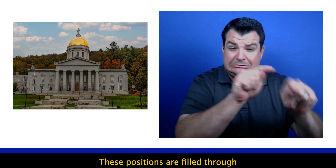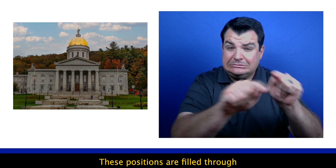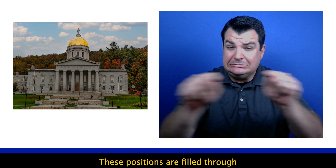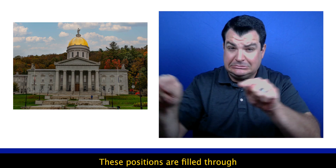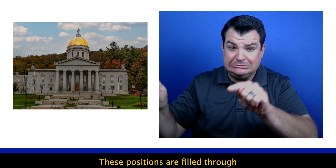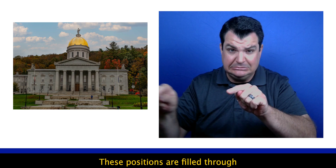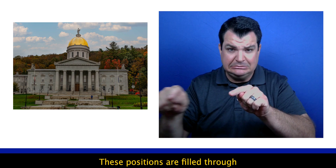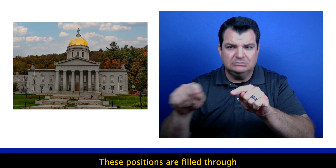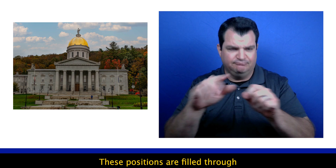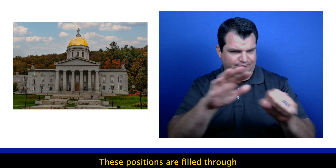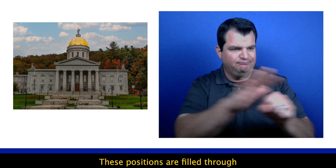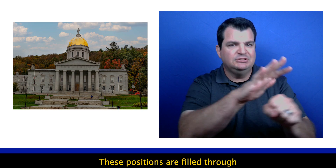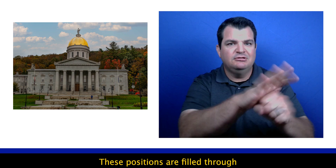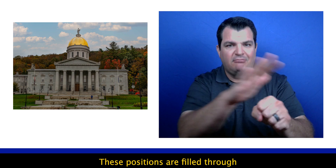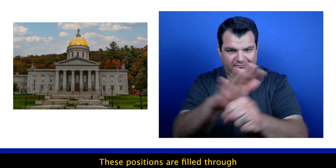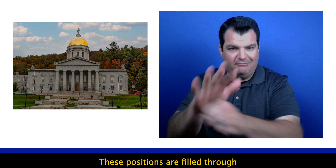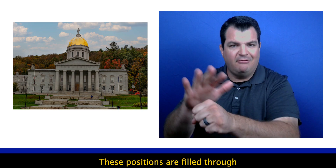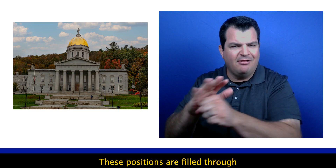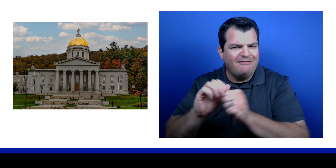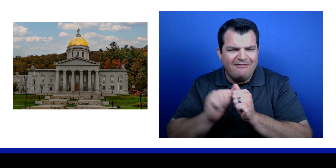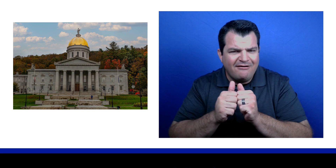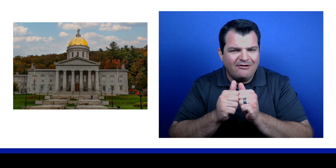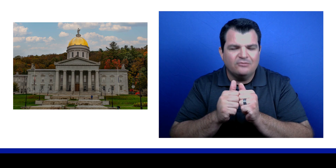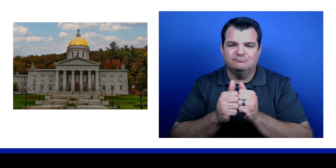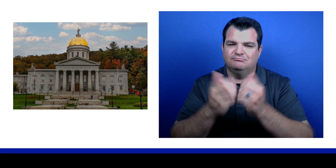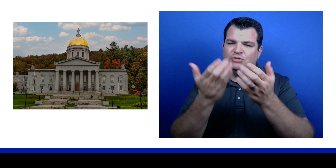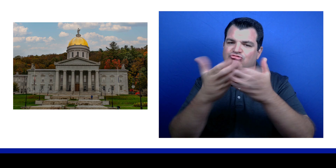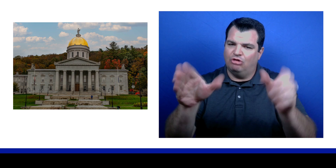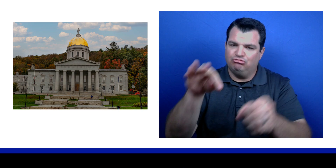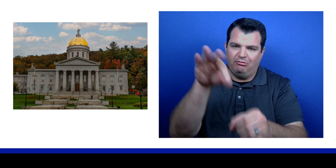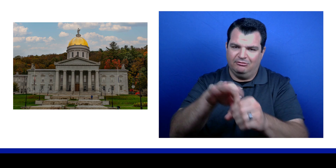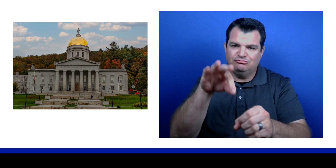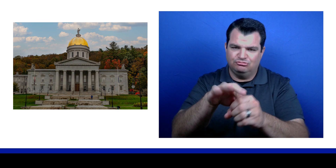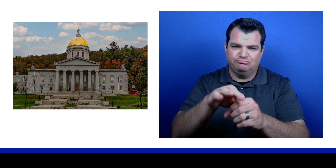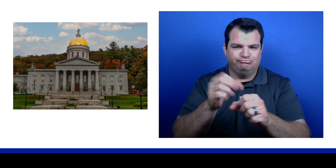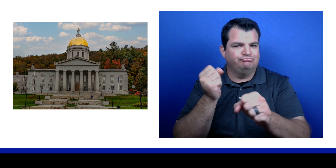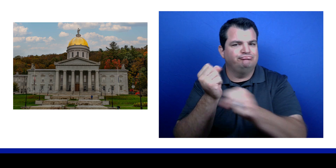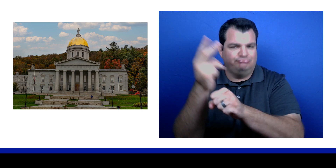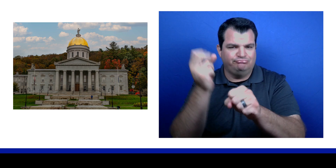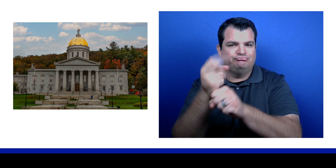These positions are filled through a general election every 2 years in November.